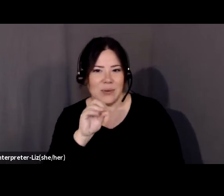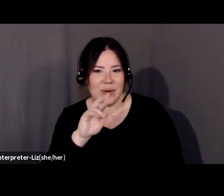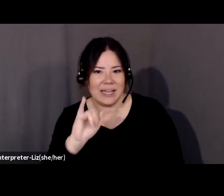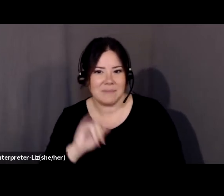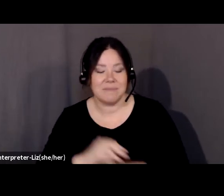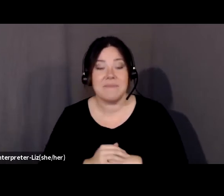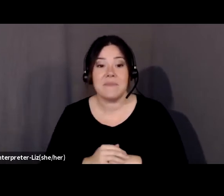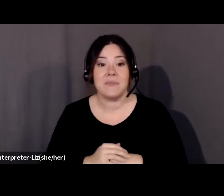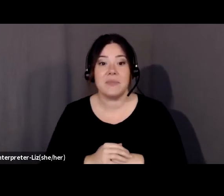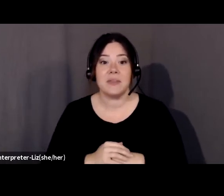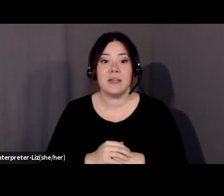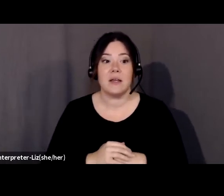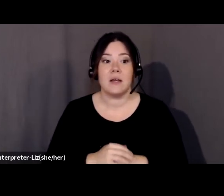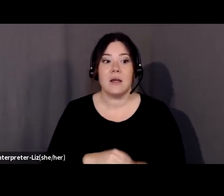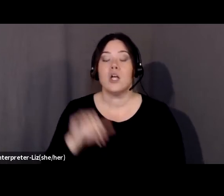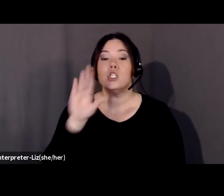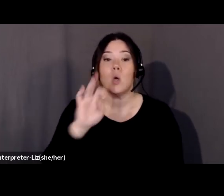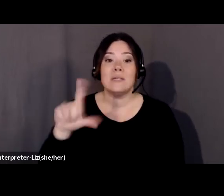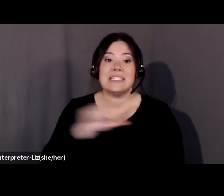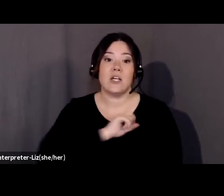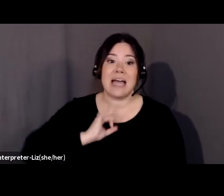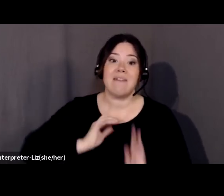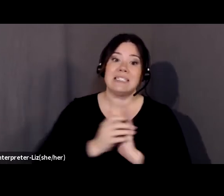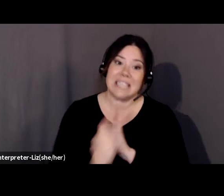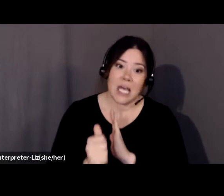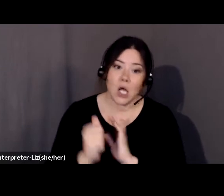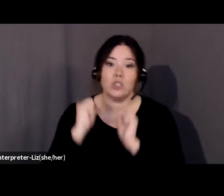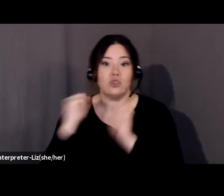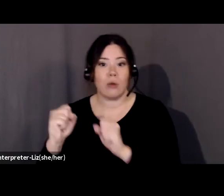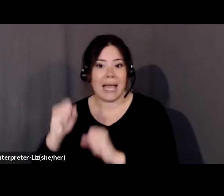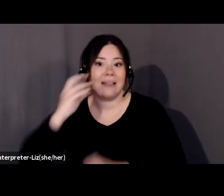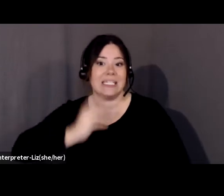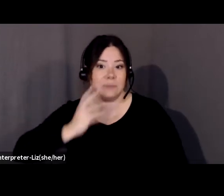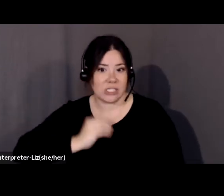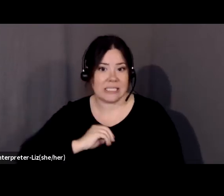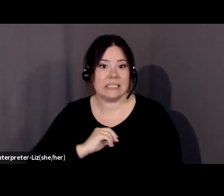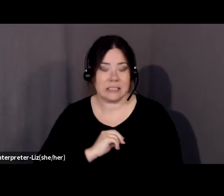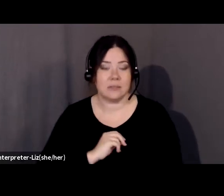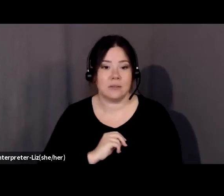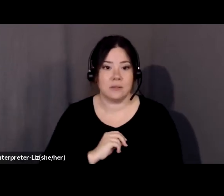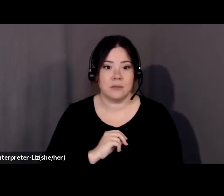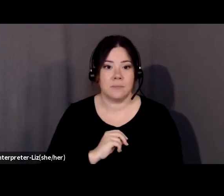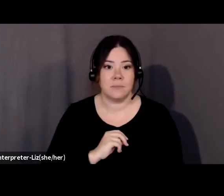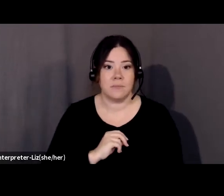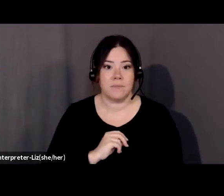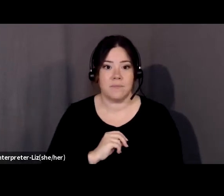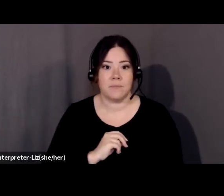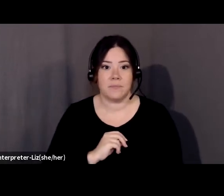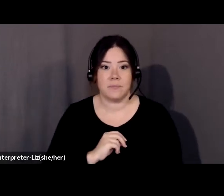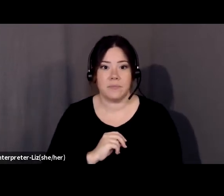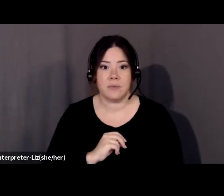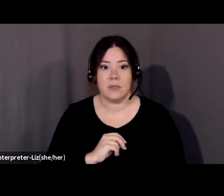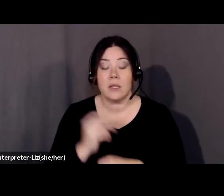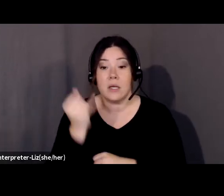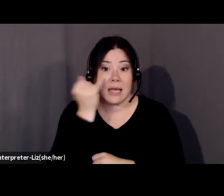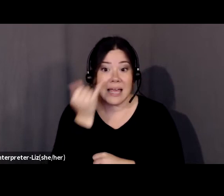SEAL staff skills and strengths and experiences. And, if somebody wants to, talk about some of their